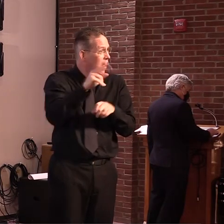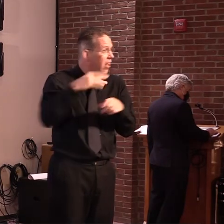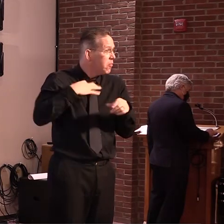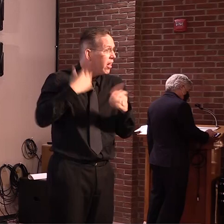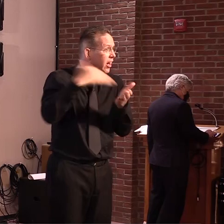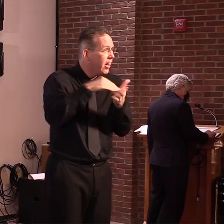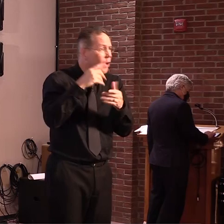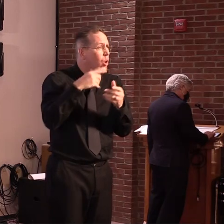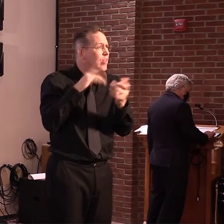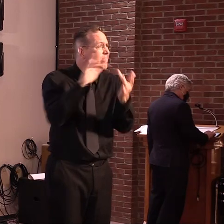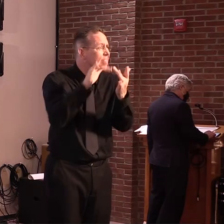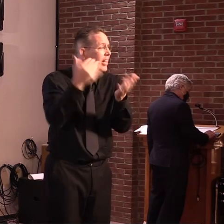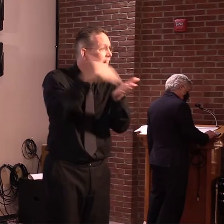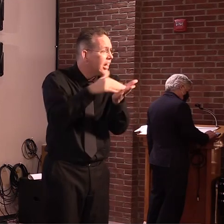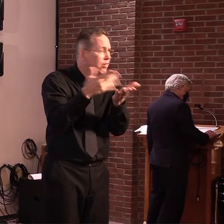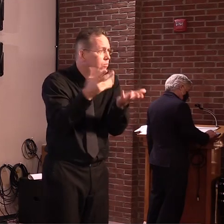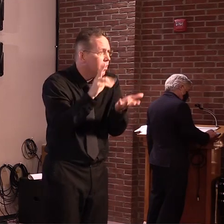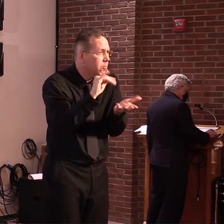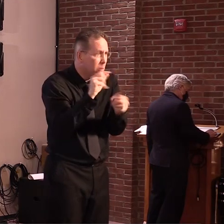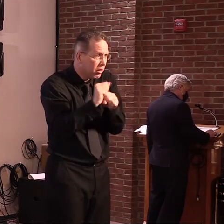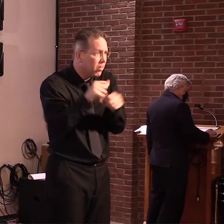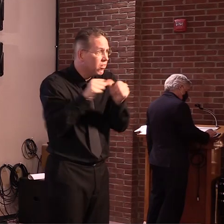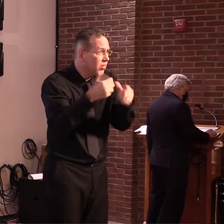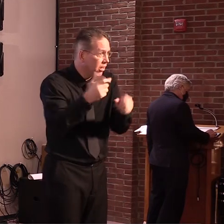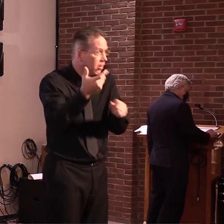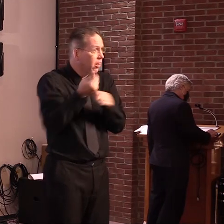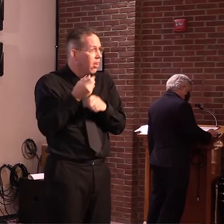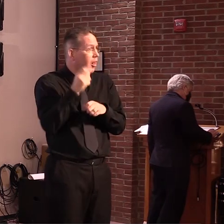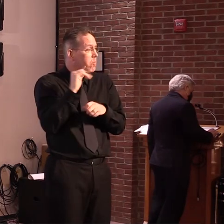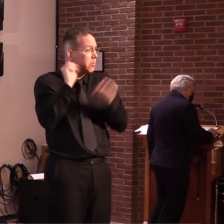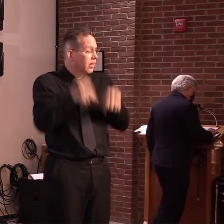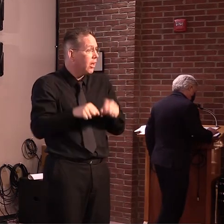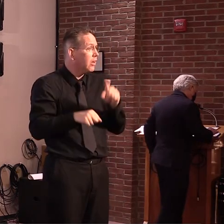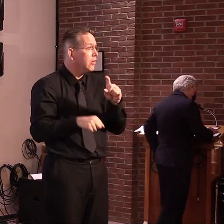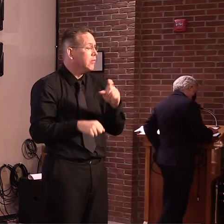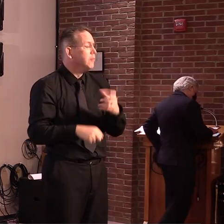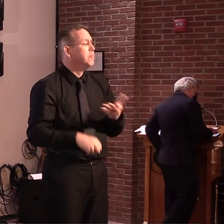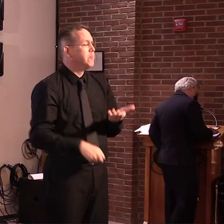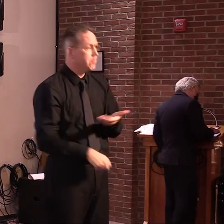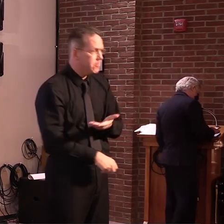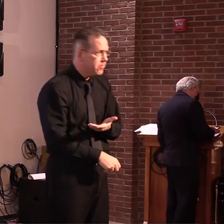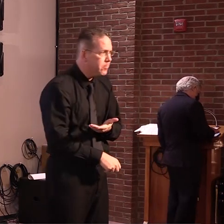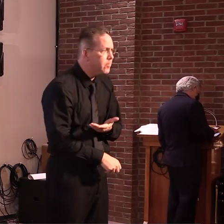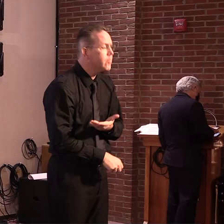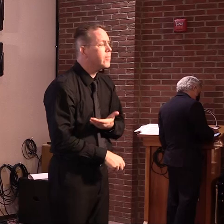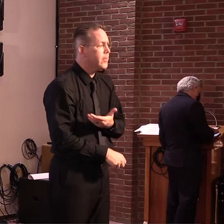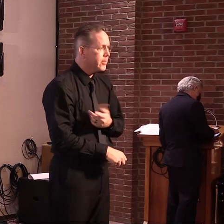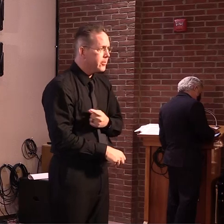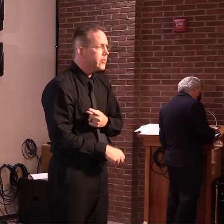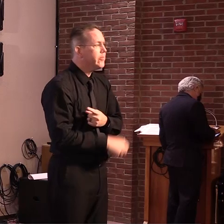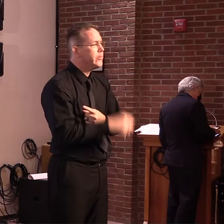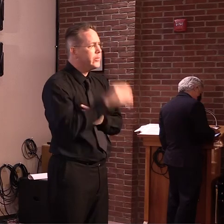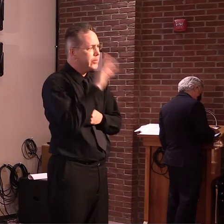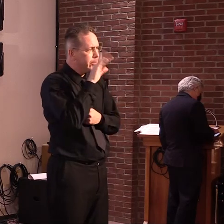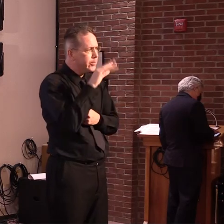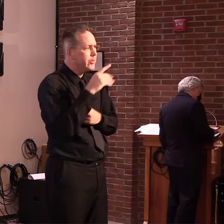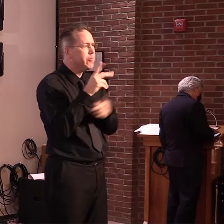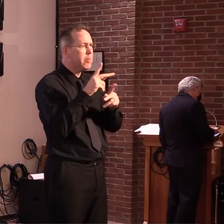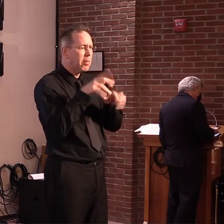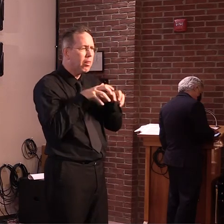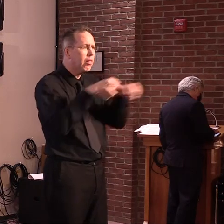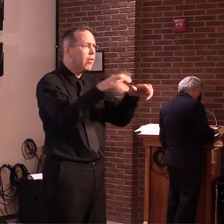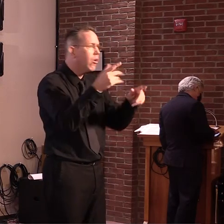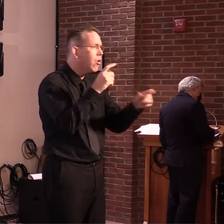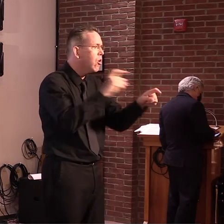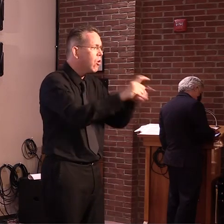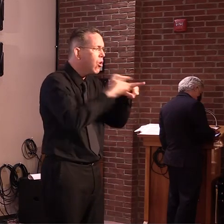the pandemic. I think what I can say is they are still able to file